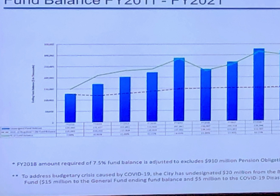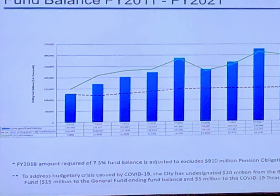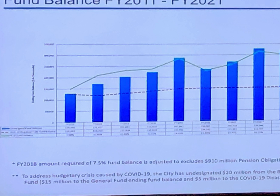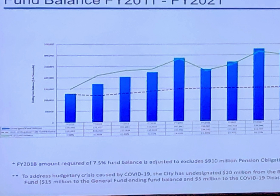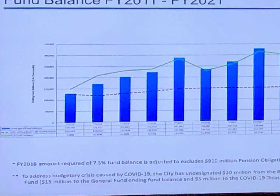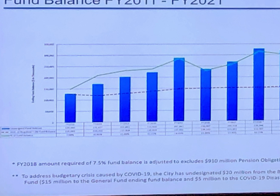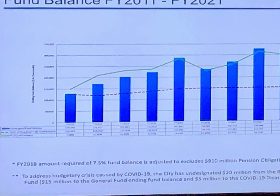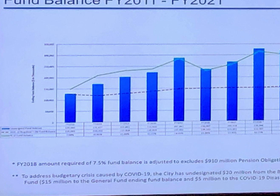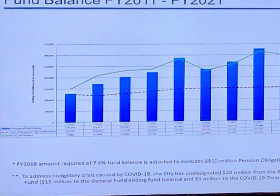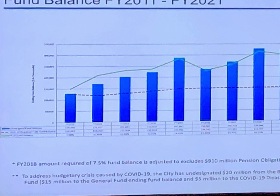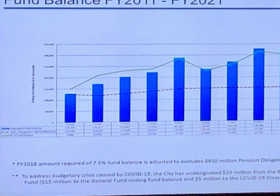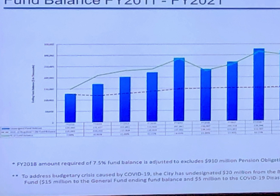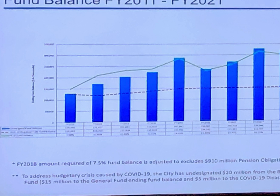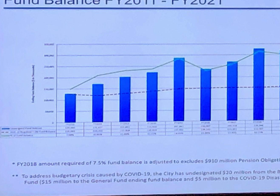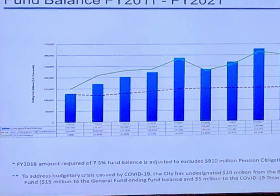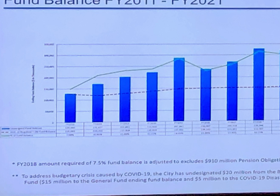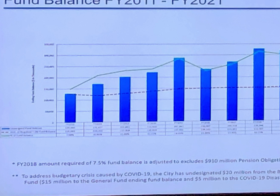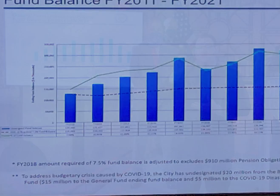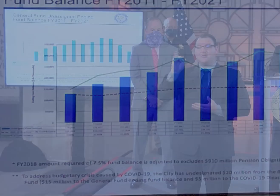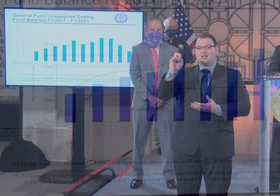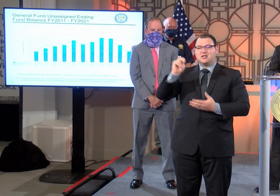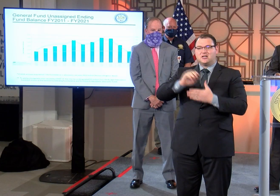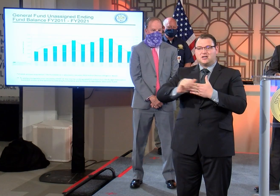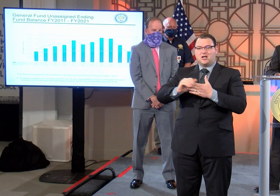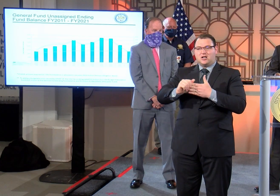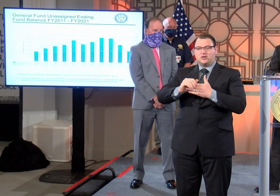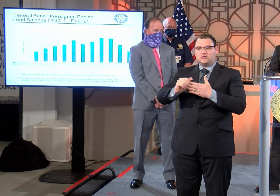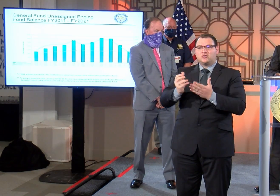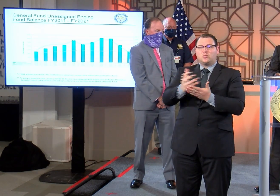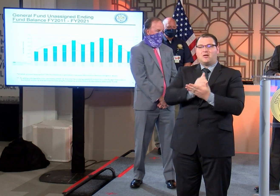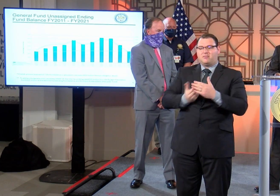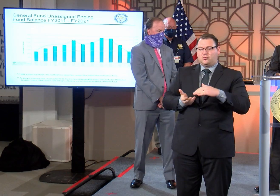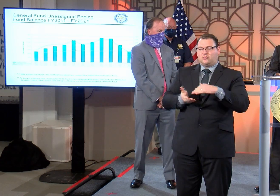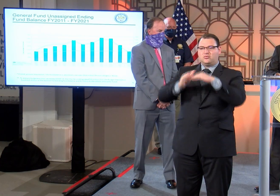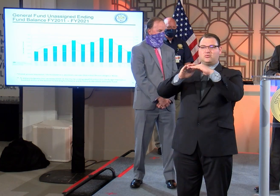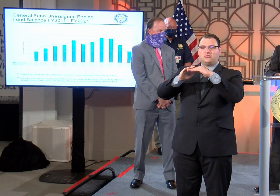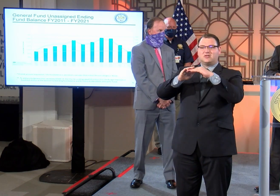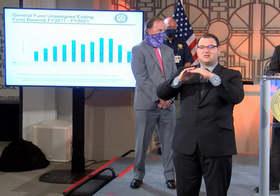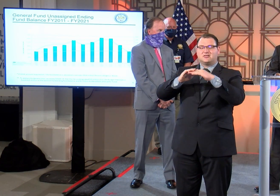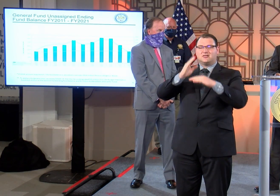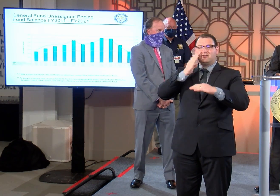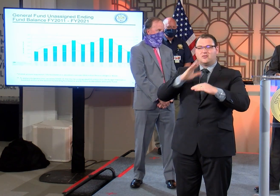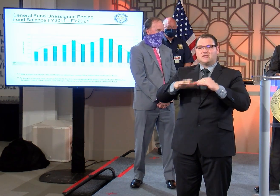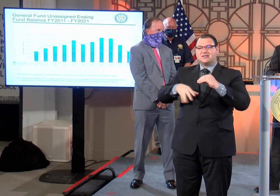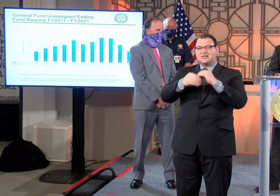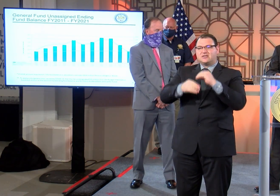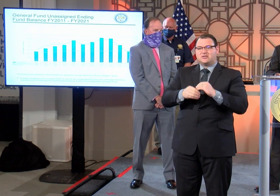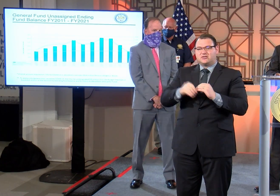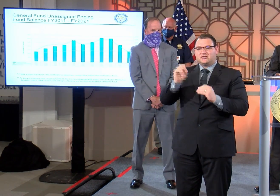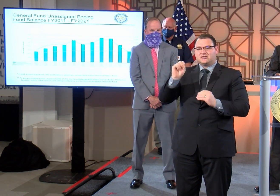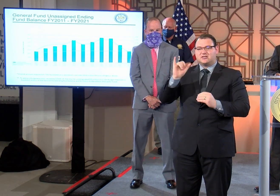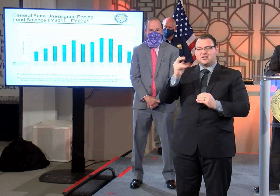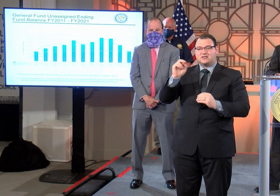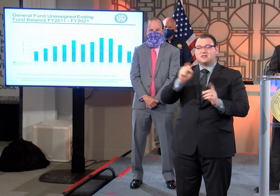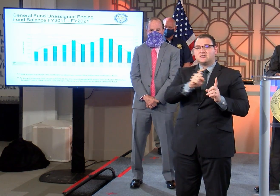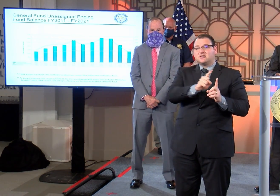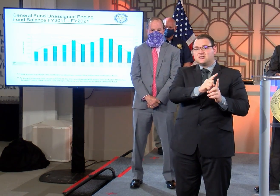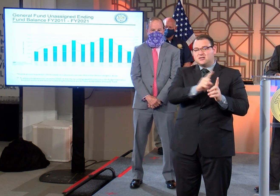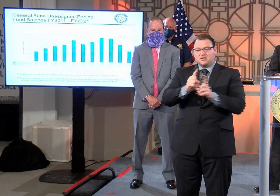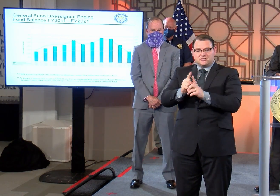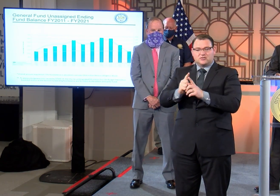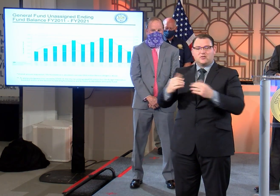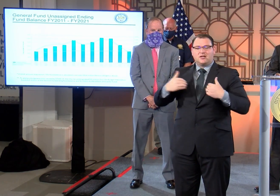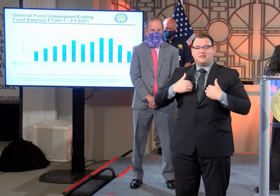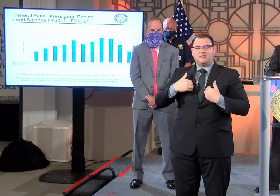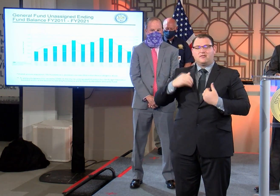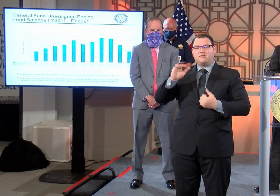$10 million revenue increase for the digital signs, as well as the $4.5 million